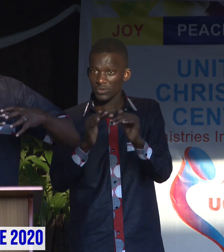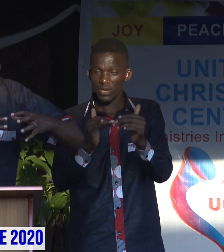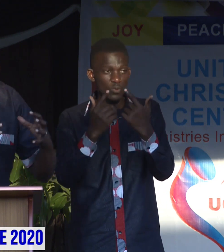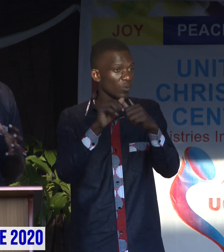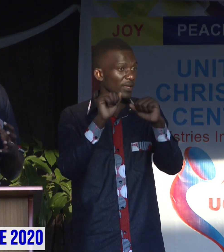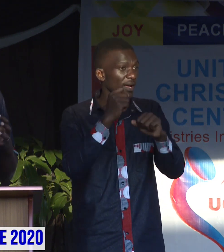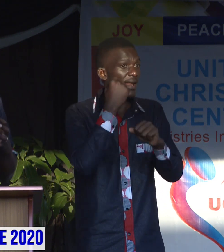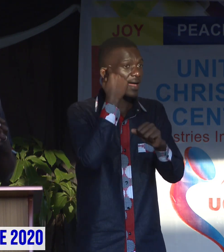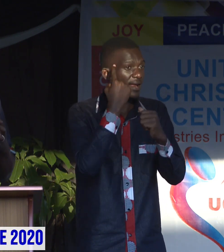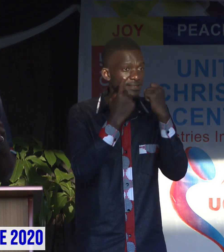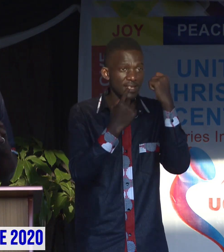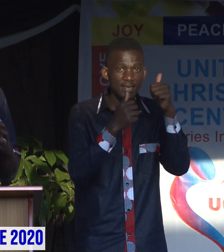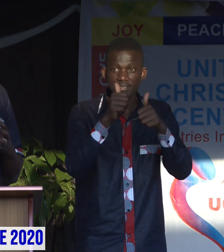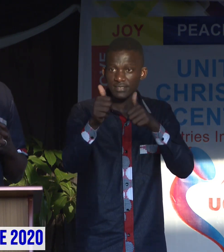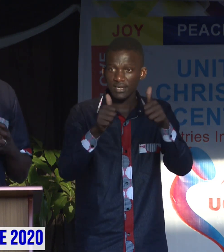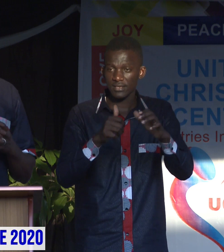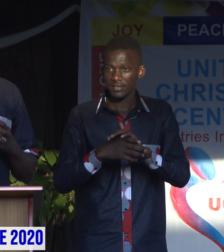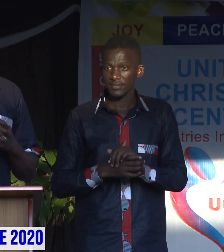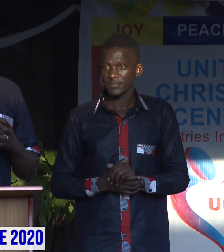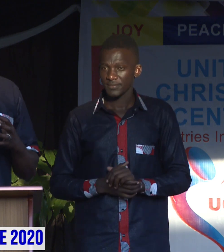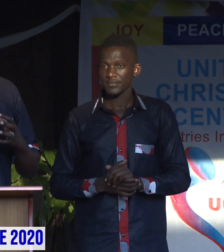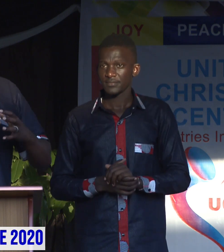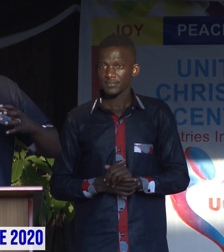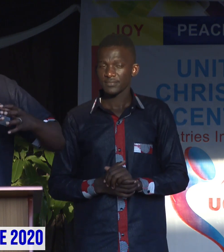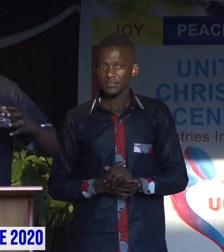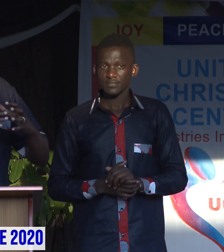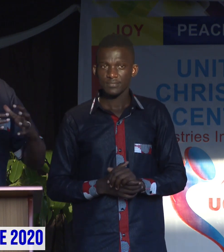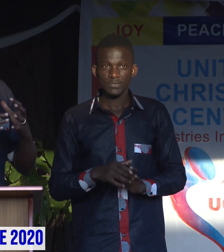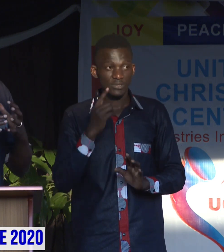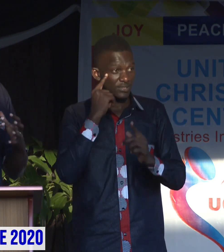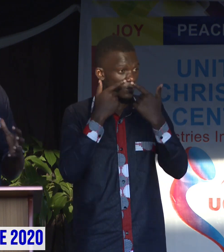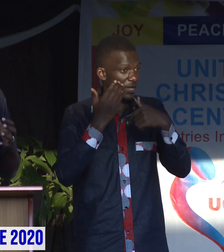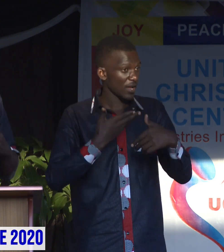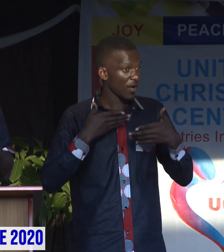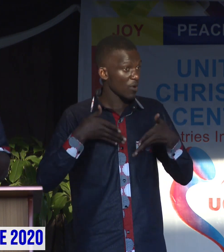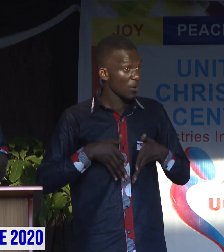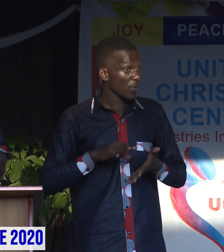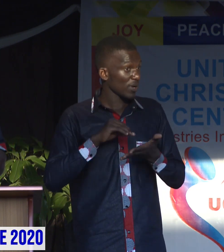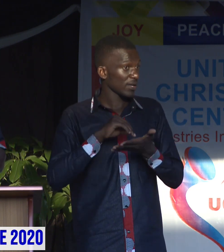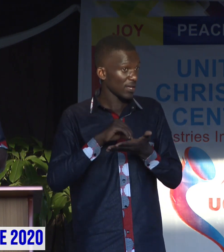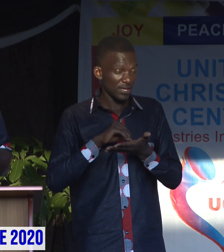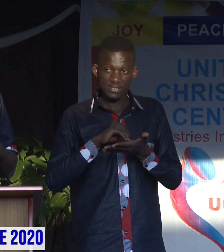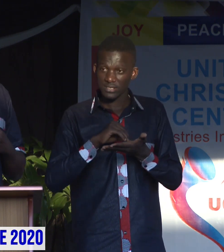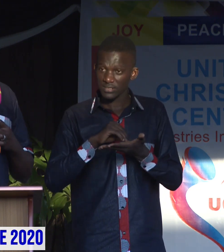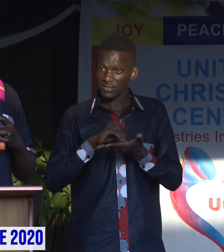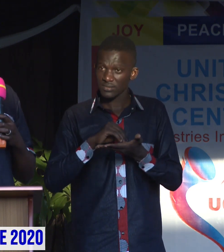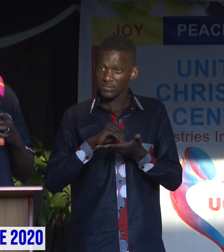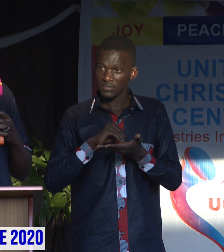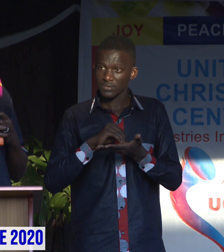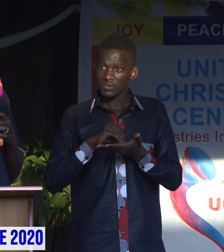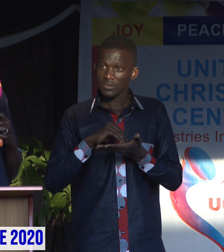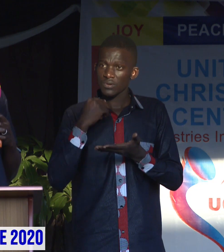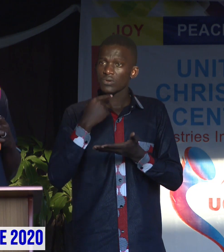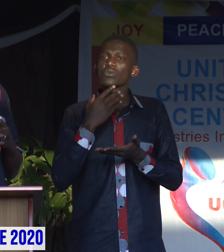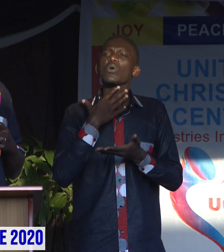we can understand each other. So tusobola okwetegeera bulungi nnyo. You see, we have born again these days. Tulina abalokole ennaku zino. Who want